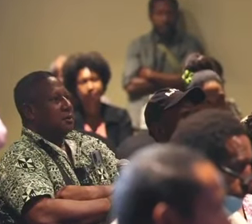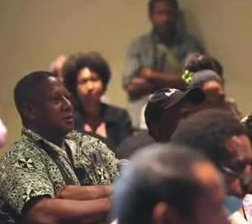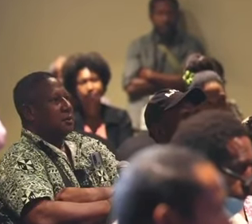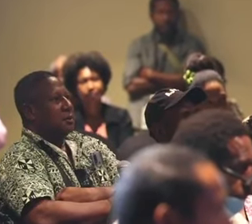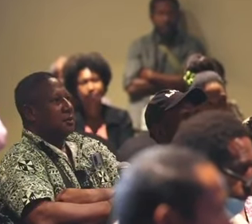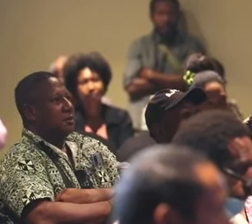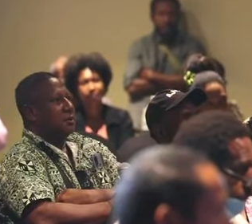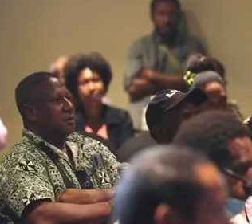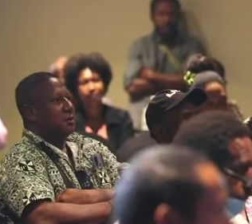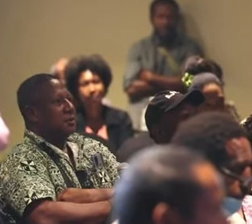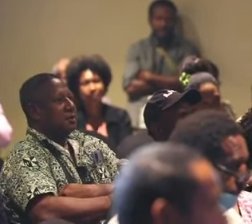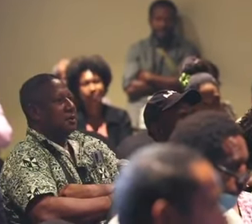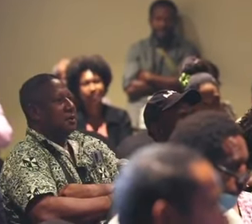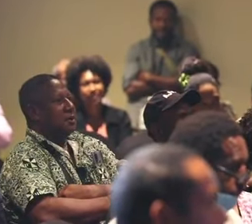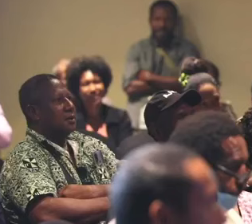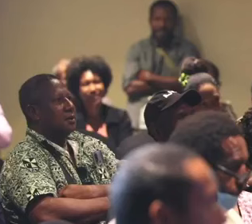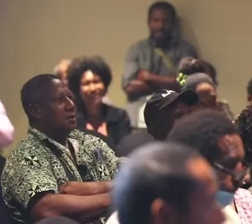was not born in that time.